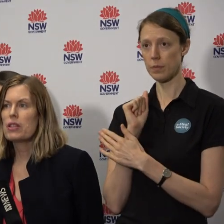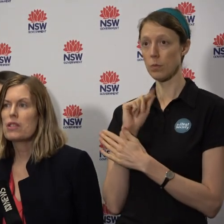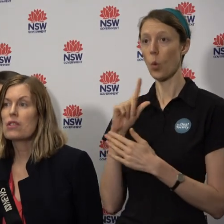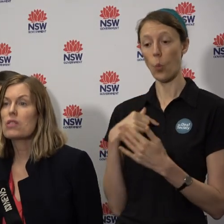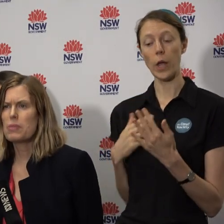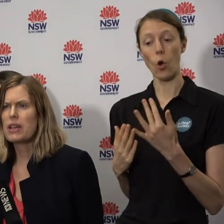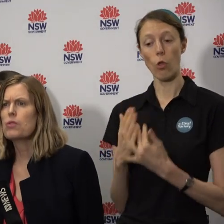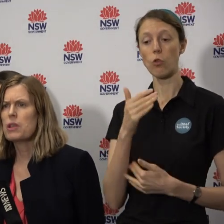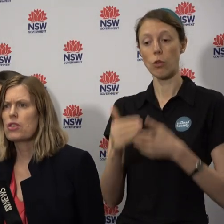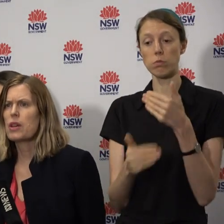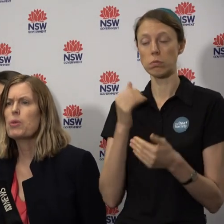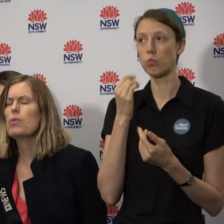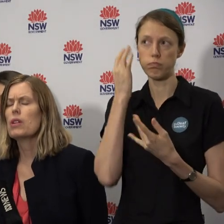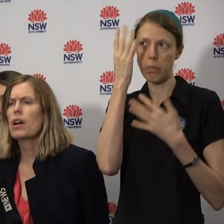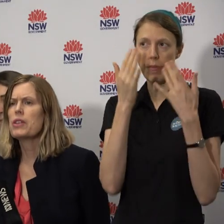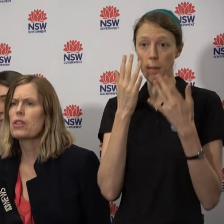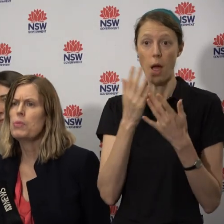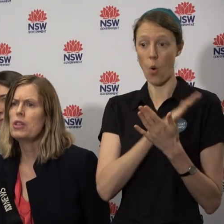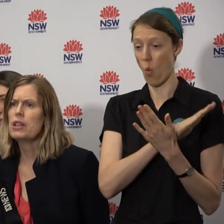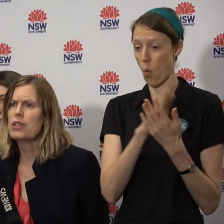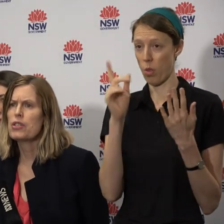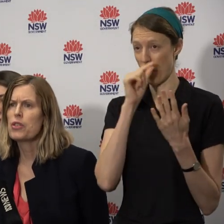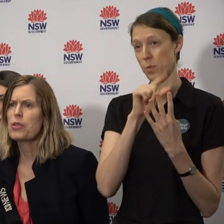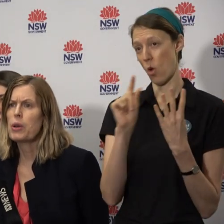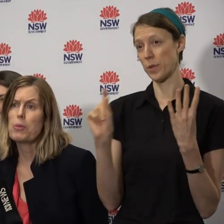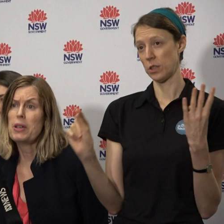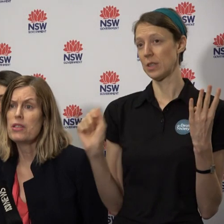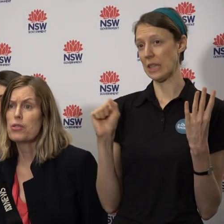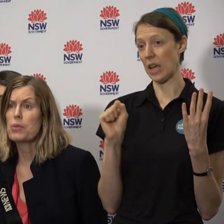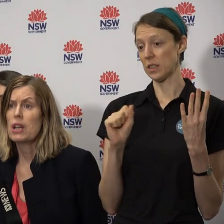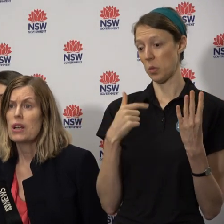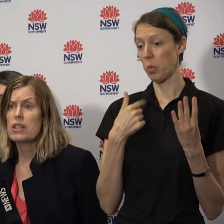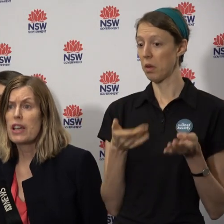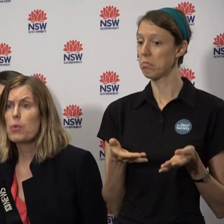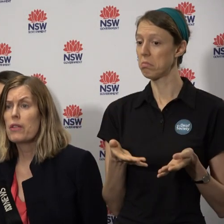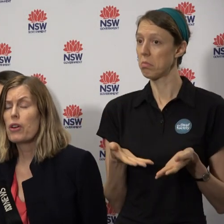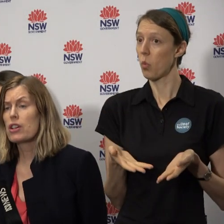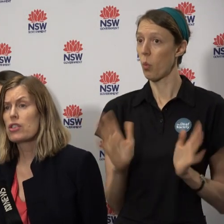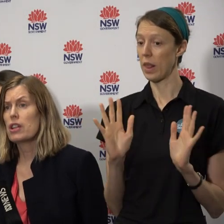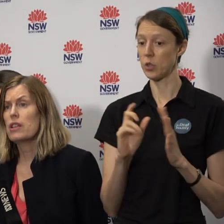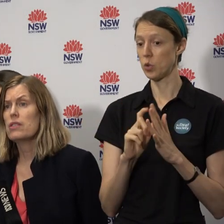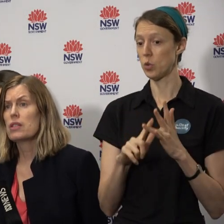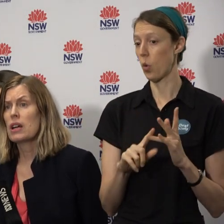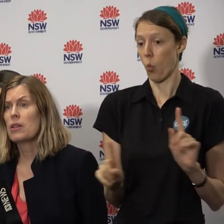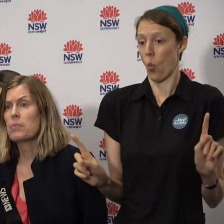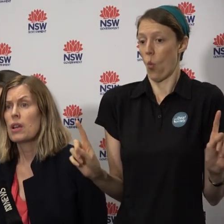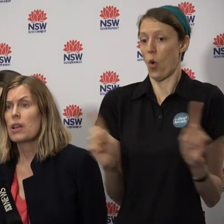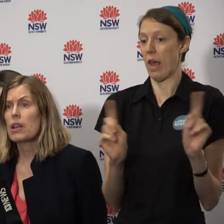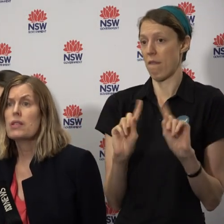these processes, contemplate all measures, and we will. I think the community needs to know that we're prepared to take whatever action